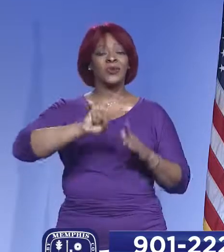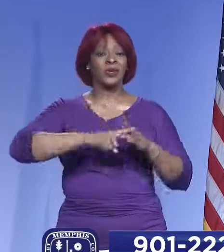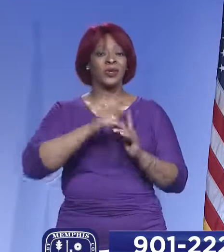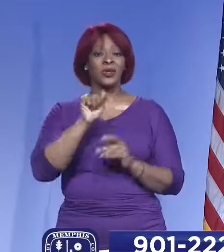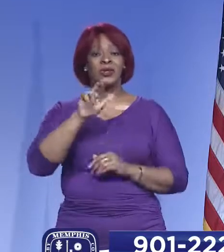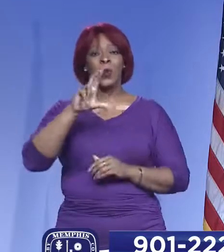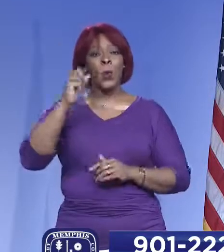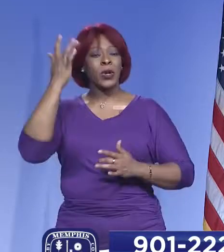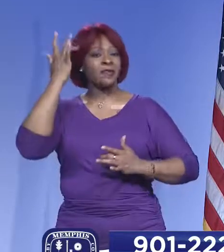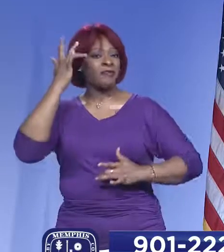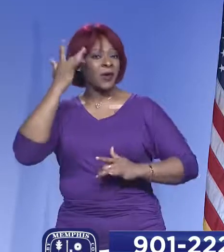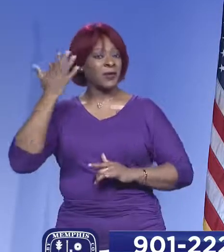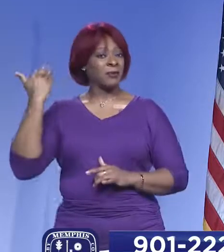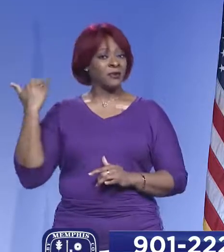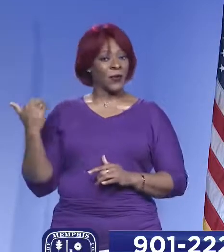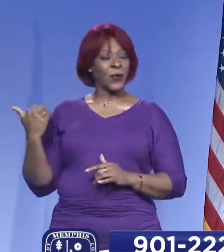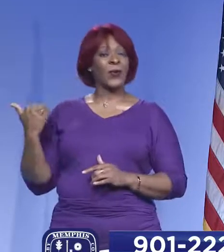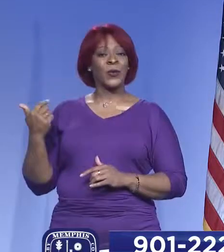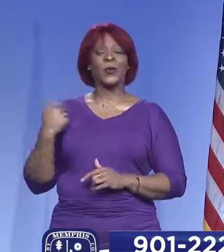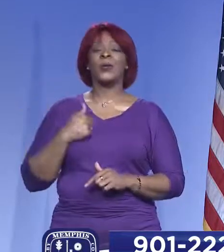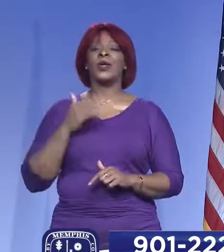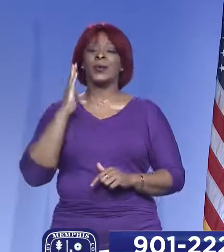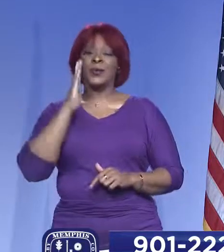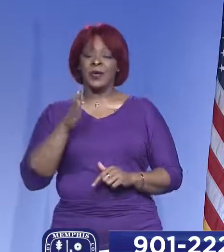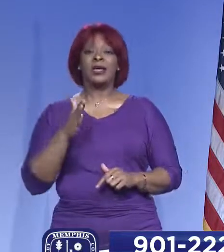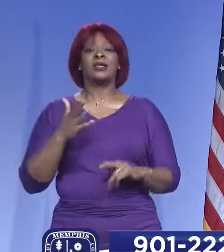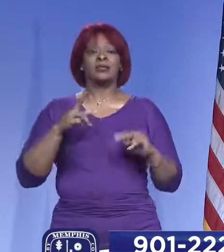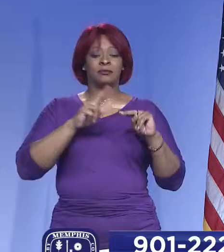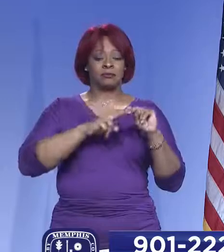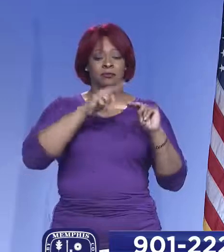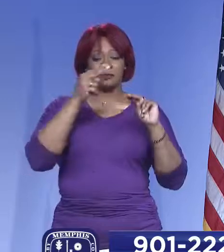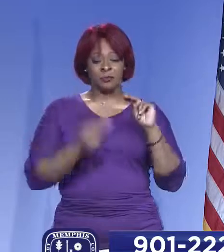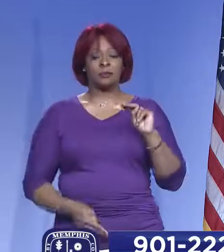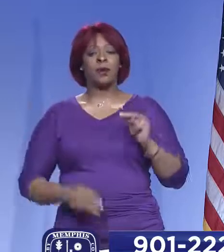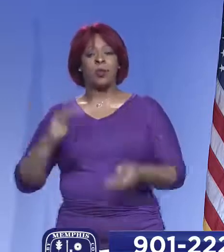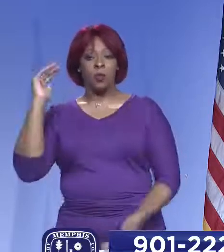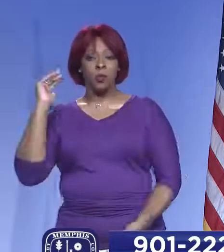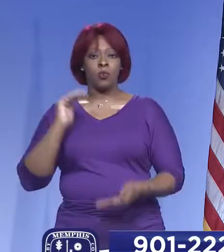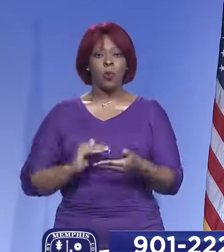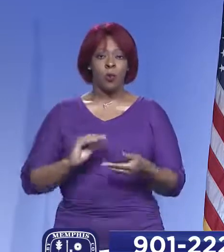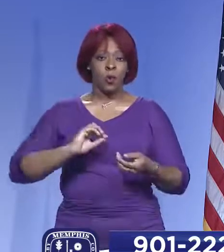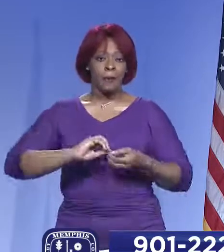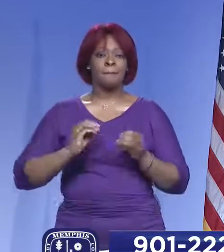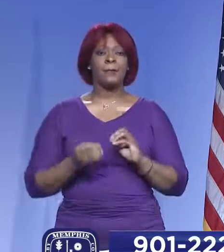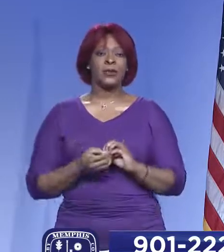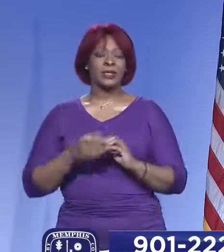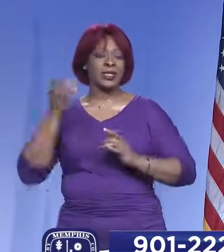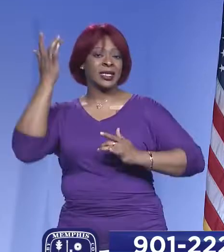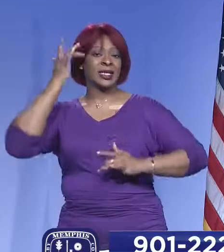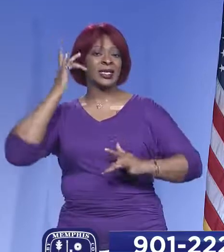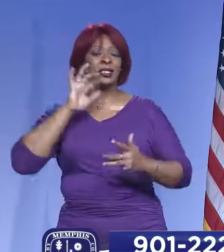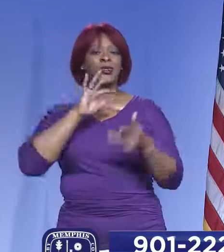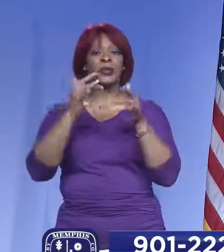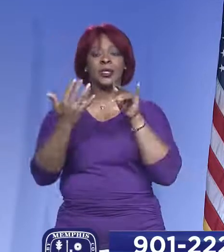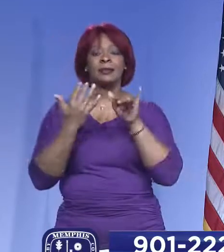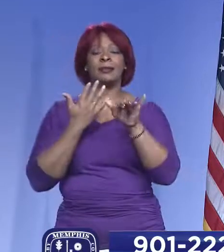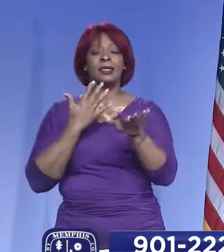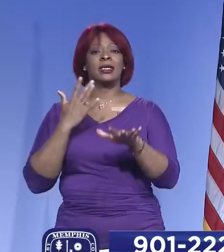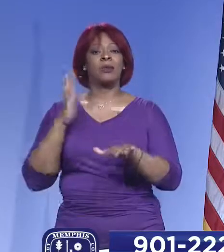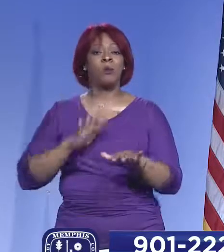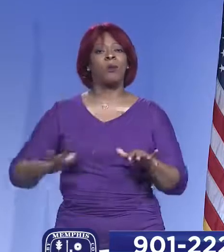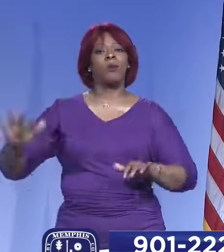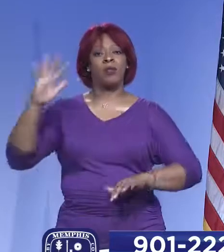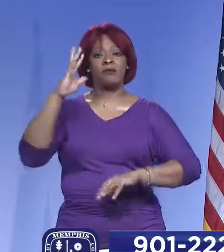SARS virus, that we will drop to a much lower level of disease transmission in the